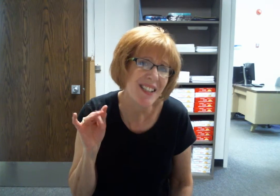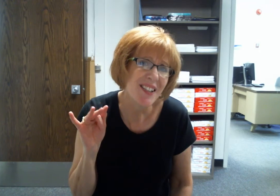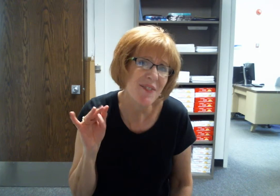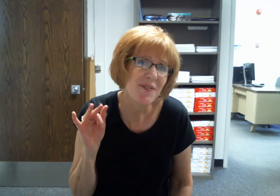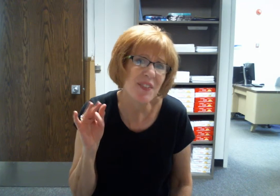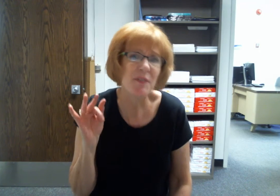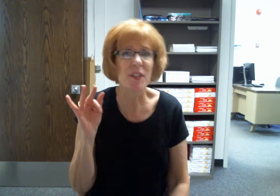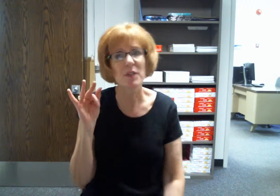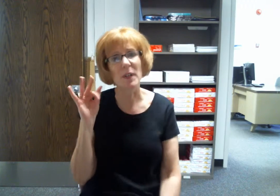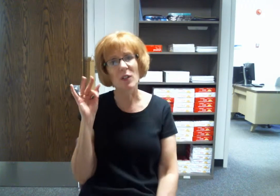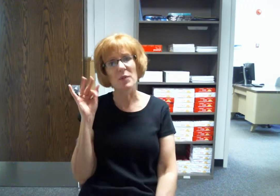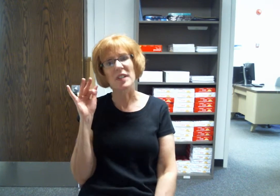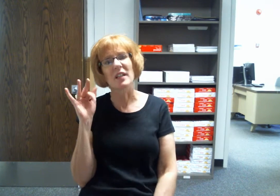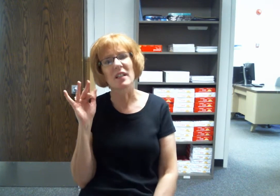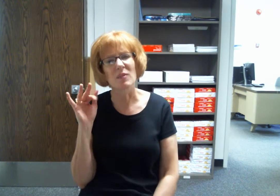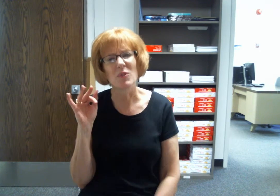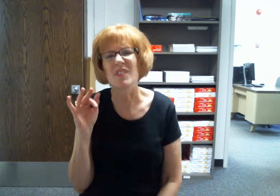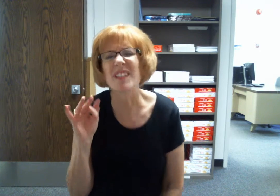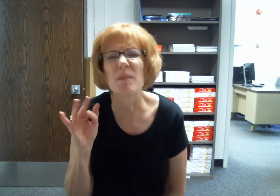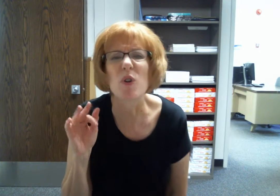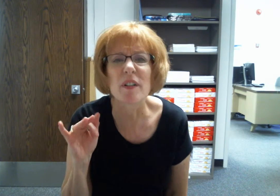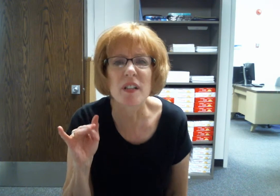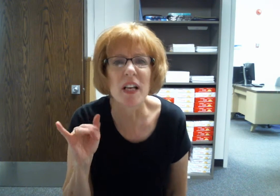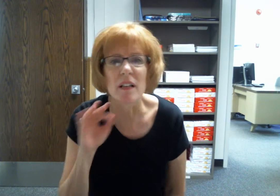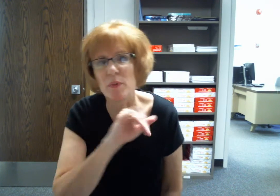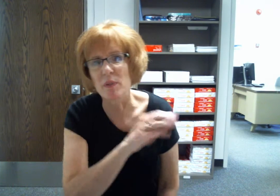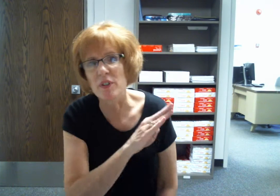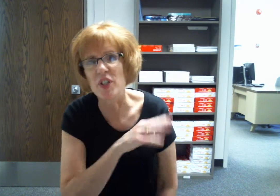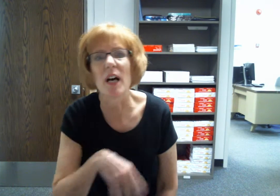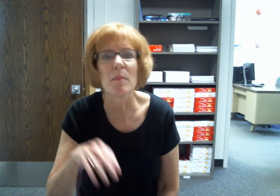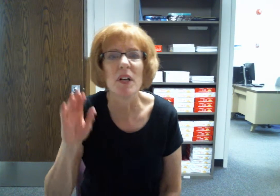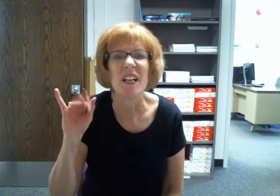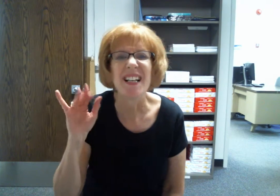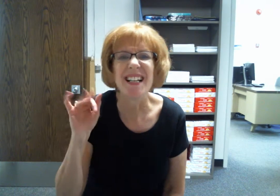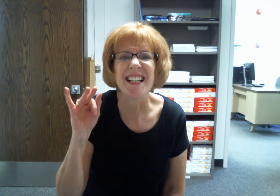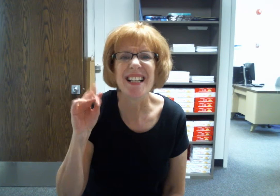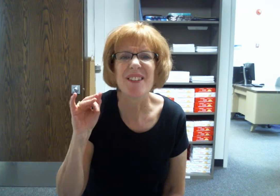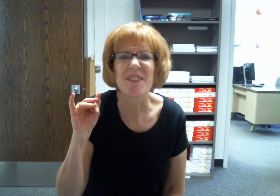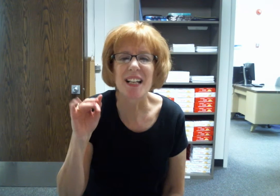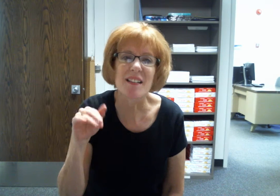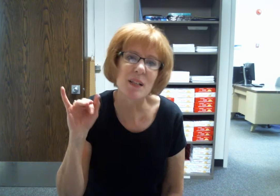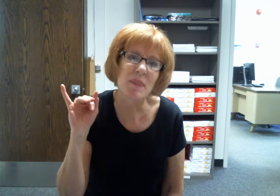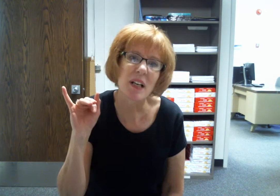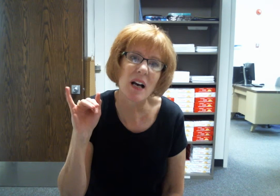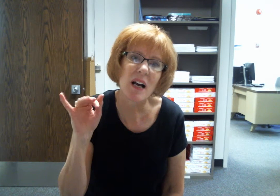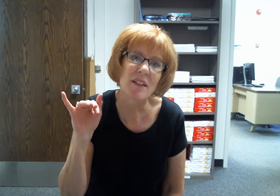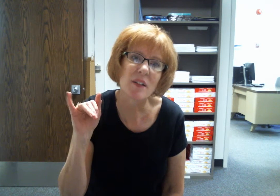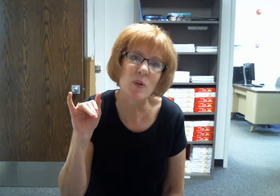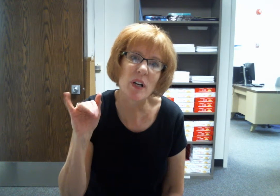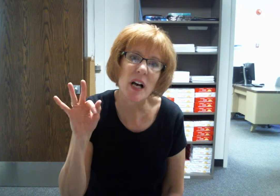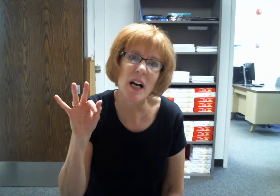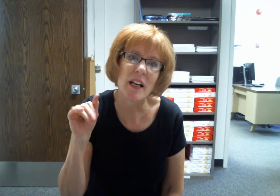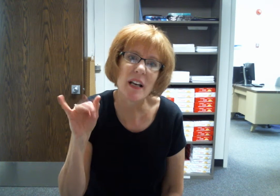If that finger spelled loan sign again, we'll get more into that like we did with job. If it's kind of the same thing. It's a quick